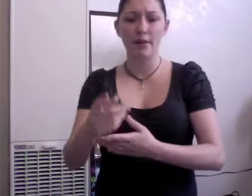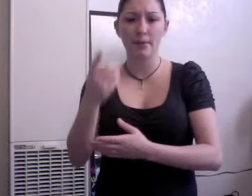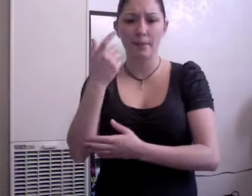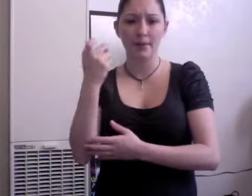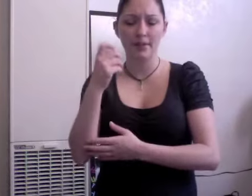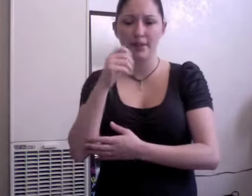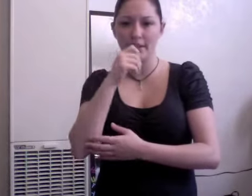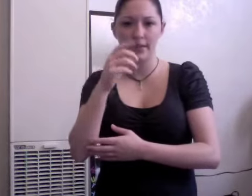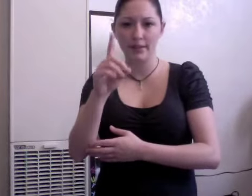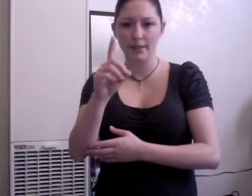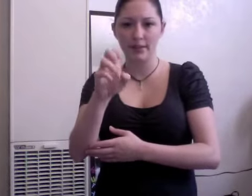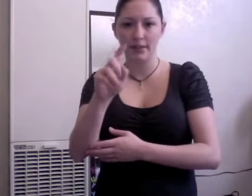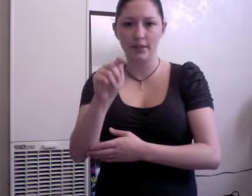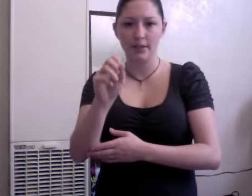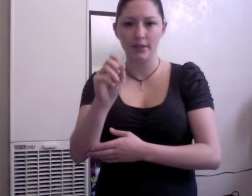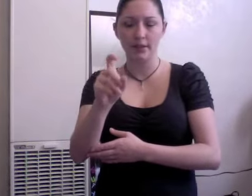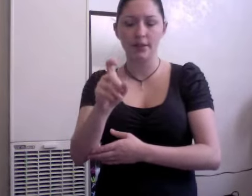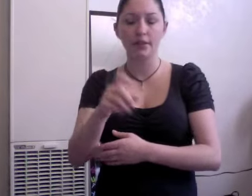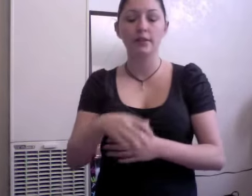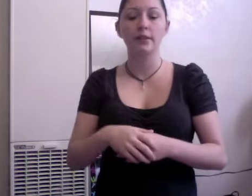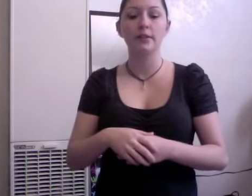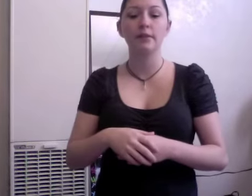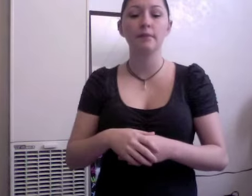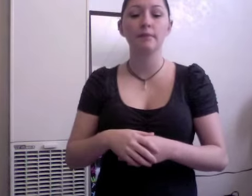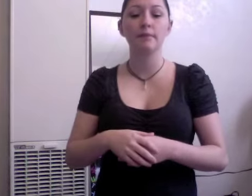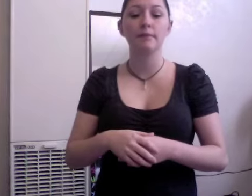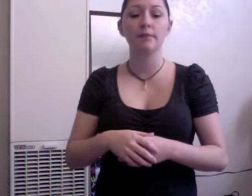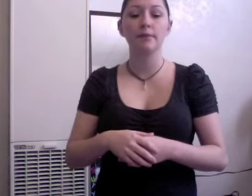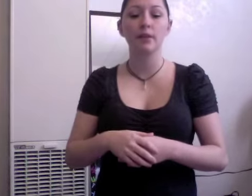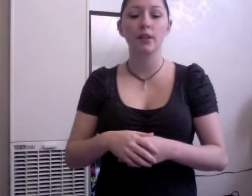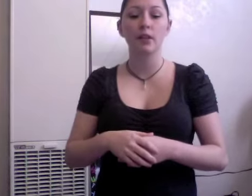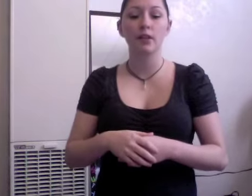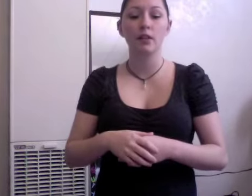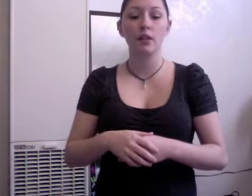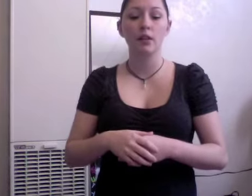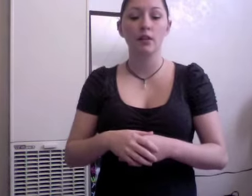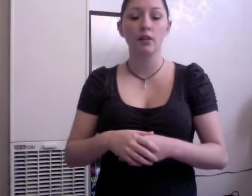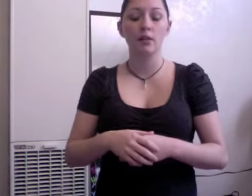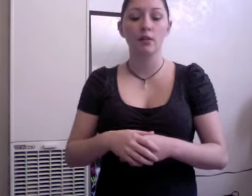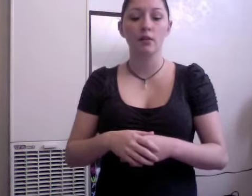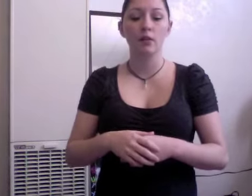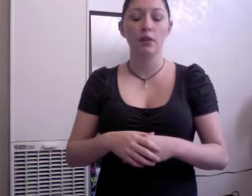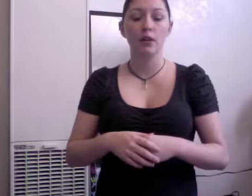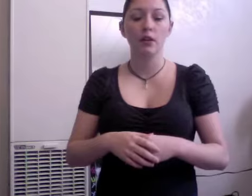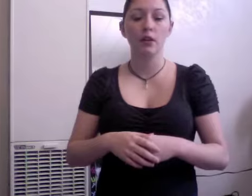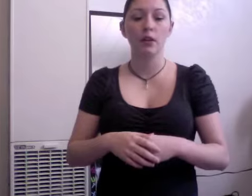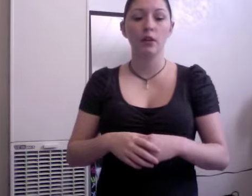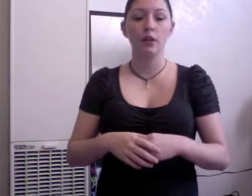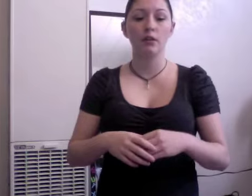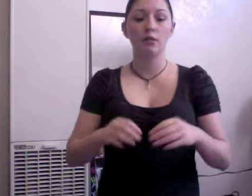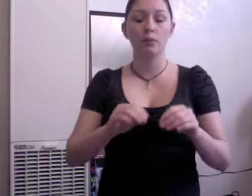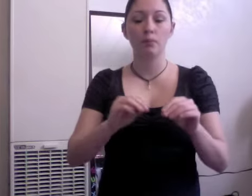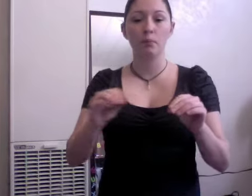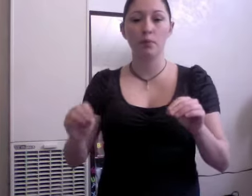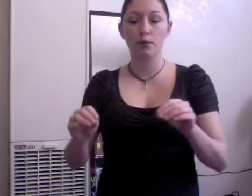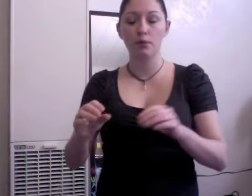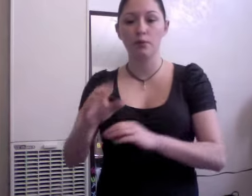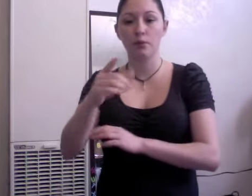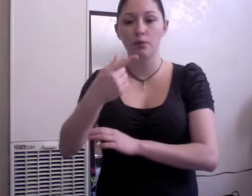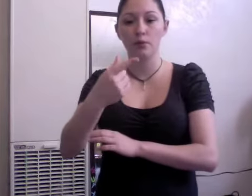bile. So the bile that the liver is producing, it's storing it in the gallbladder and being released from there into the small intestines to continue to break